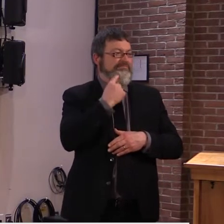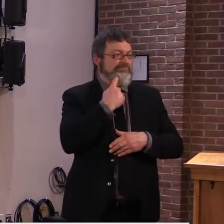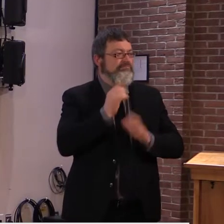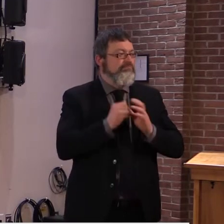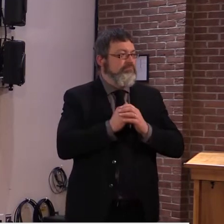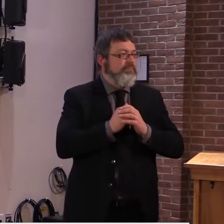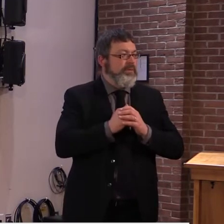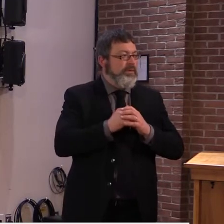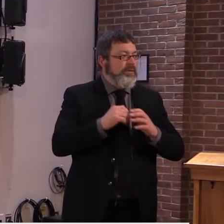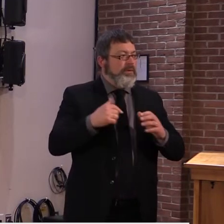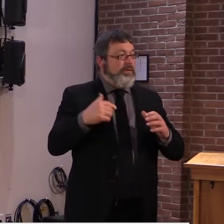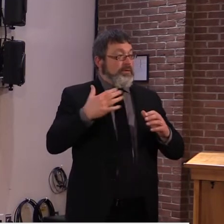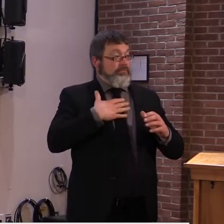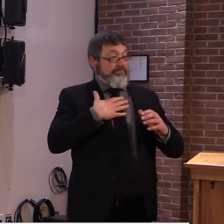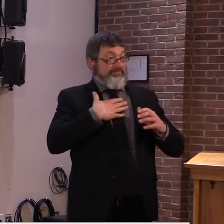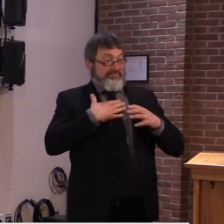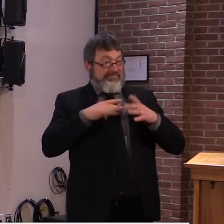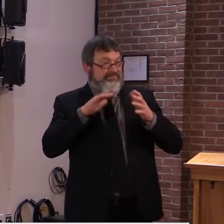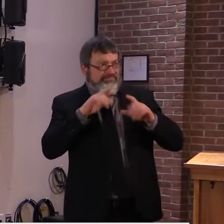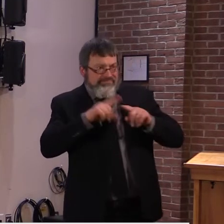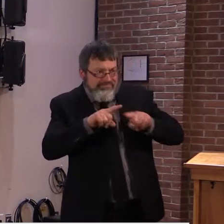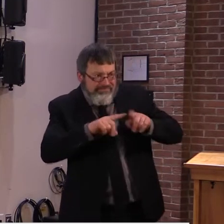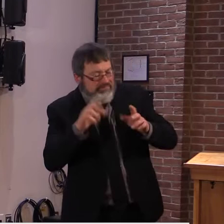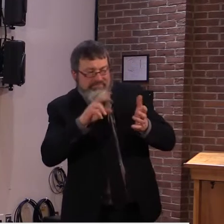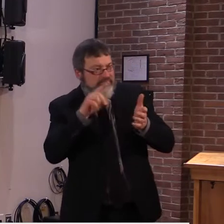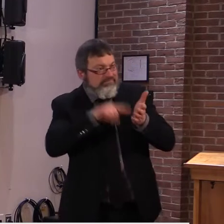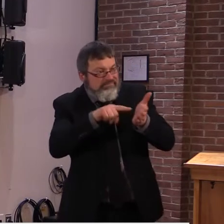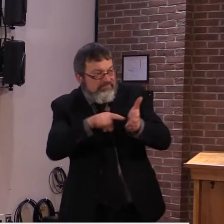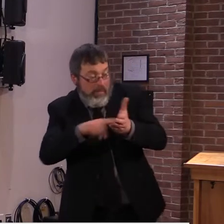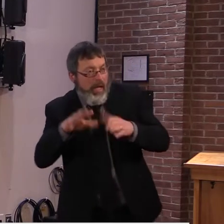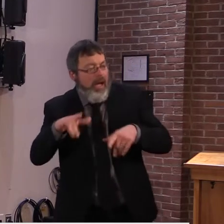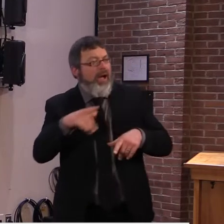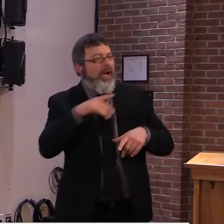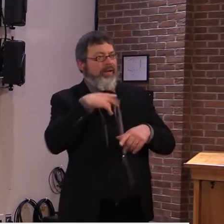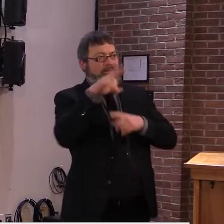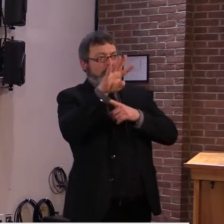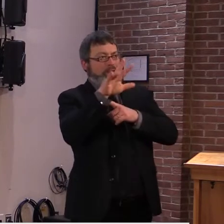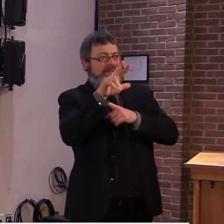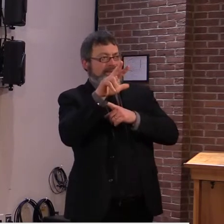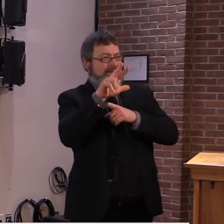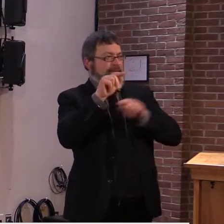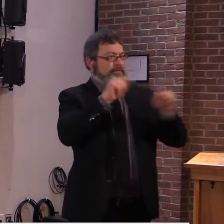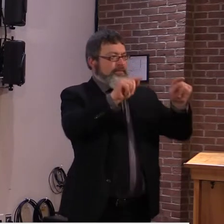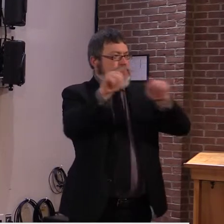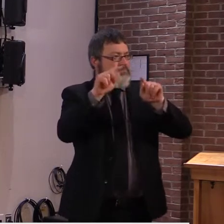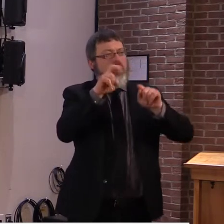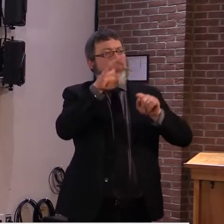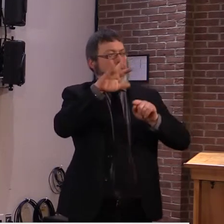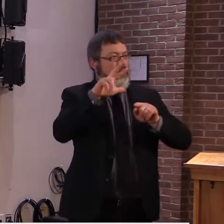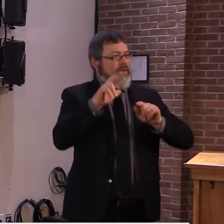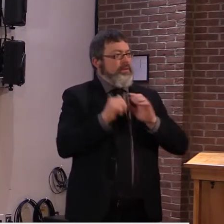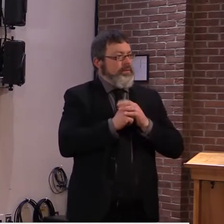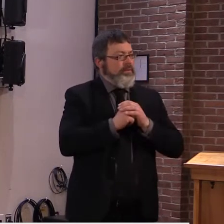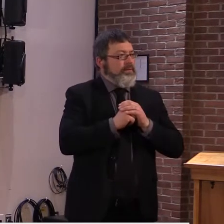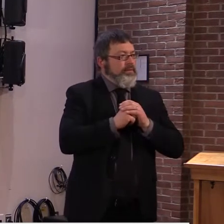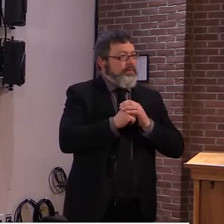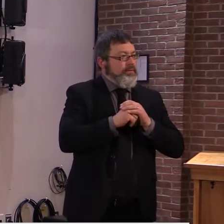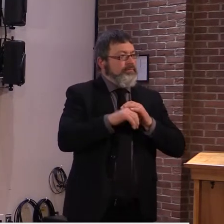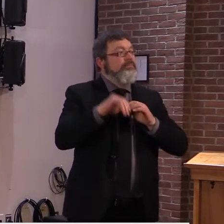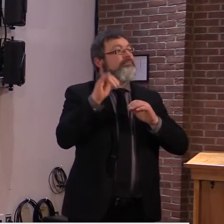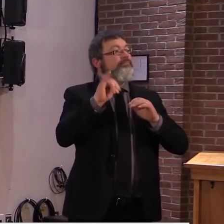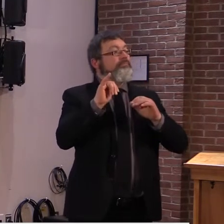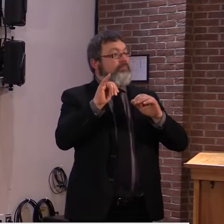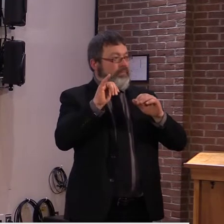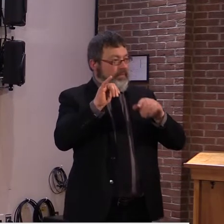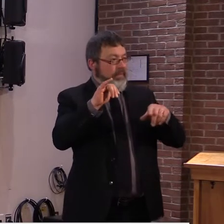Based on our testing results, the state's 7-day positivity rate remains low at around 2.1%.